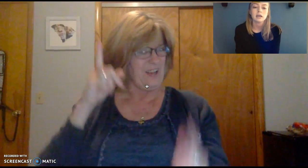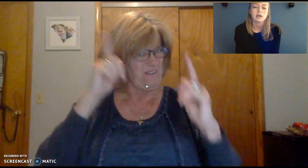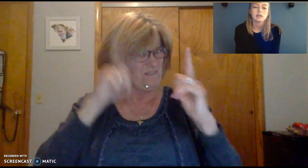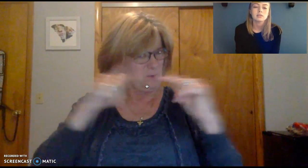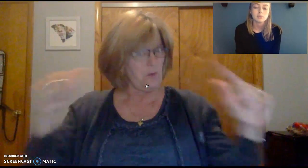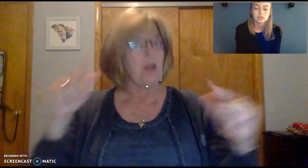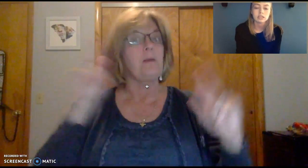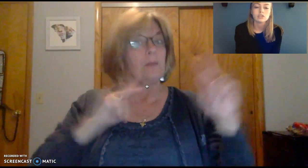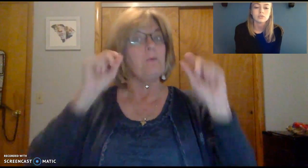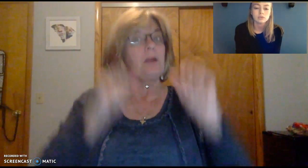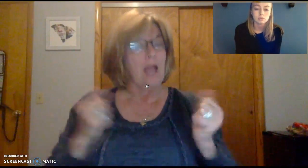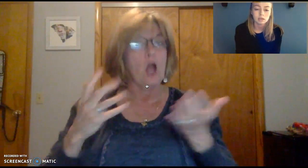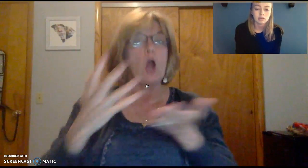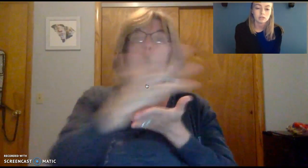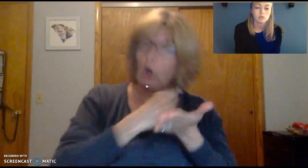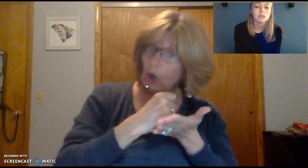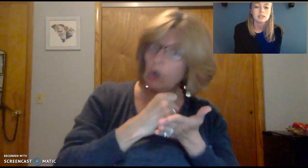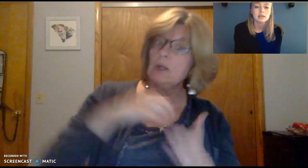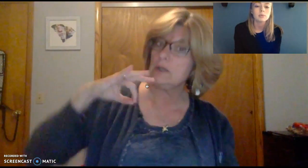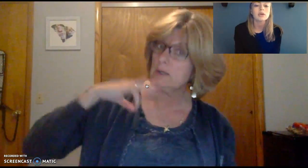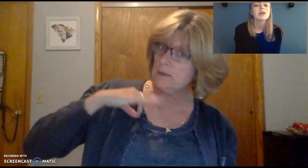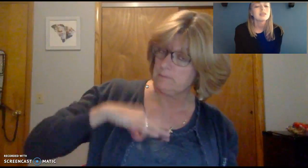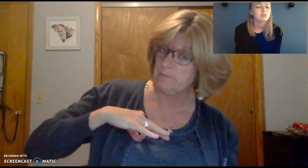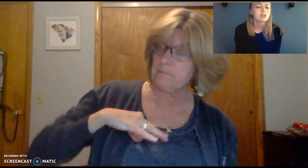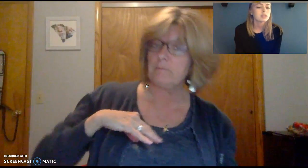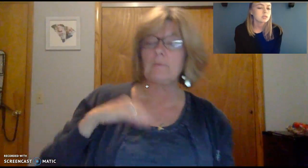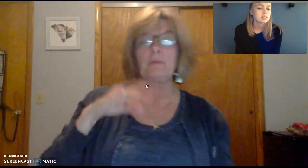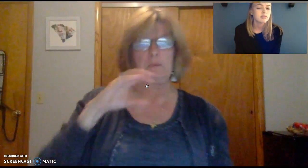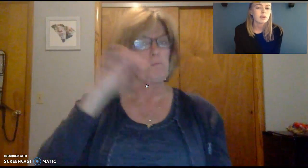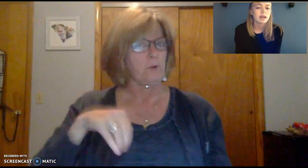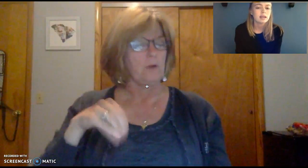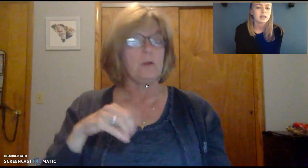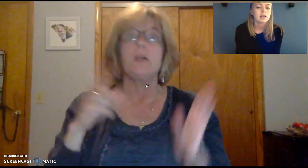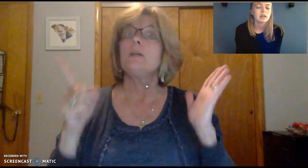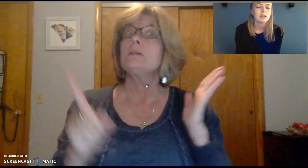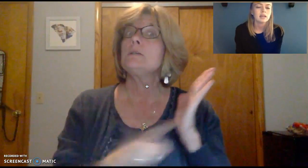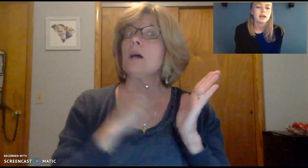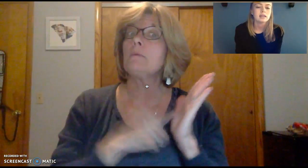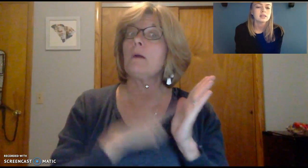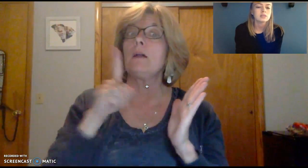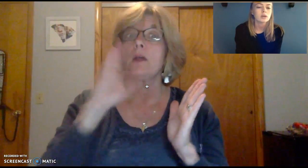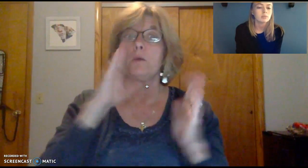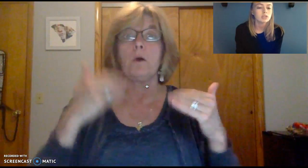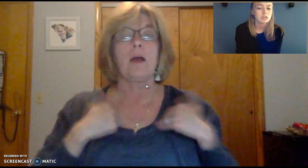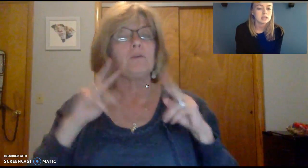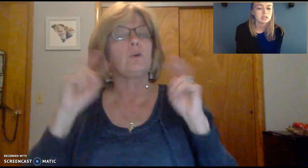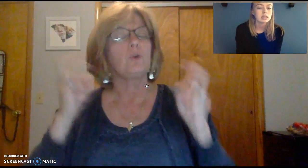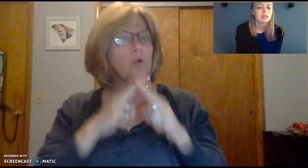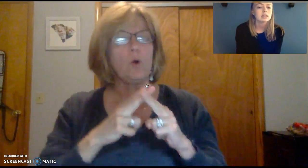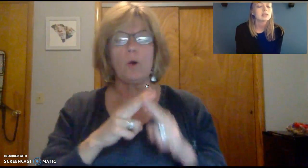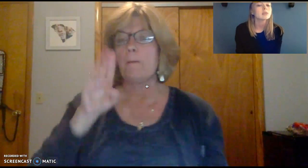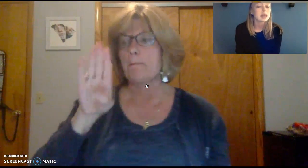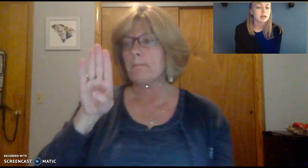make a percentage of their total as a tip. So that you can see the variety, and that is what commission